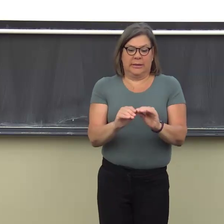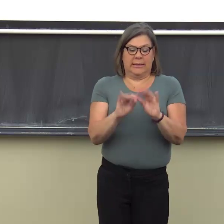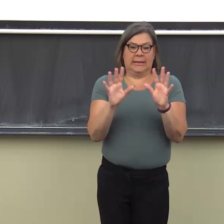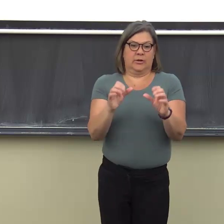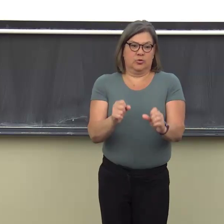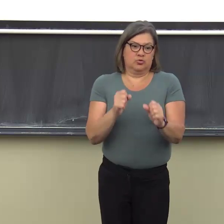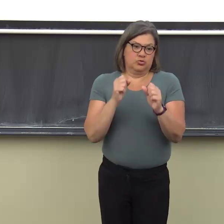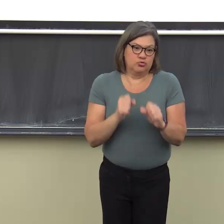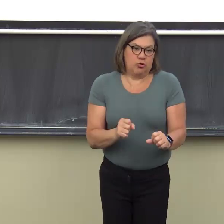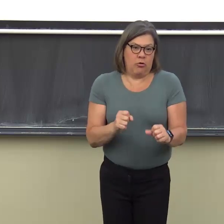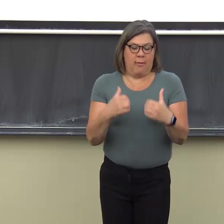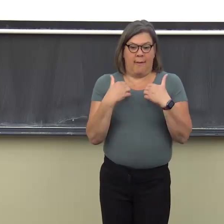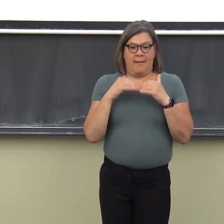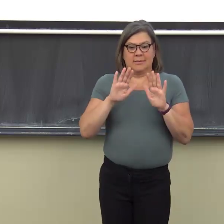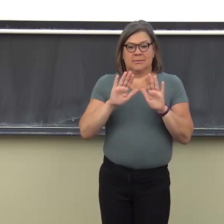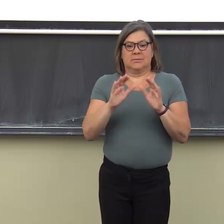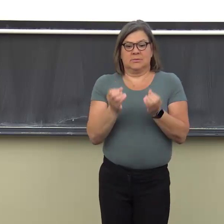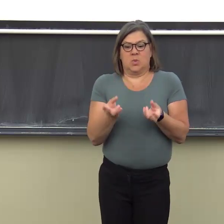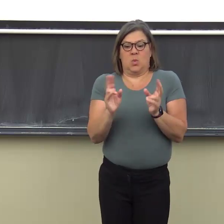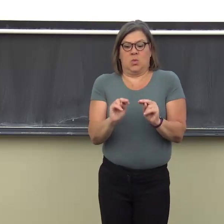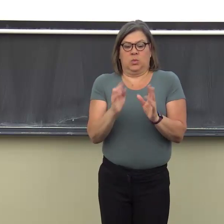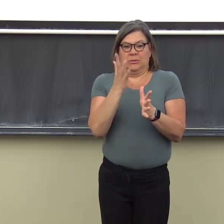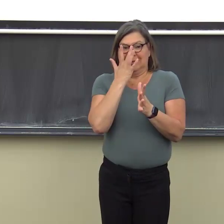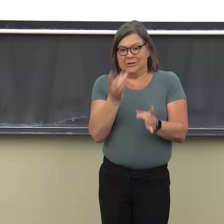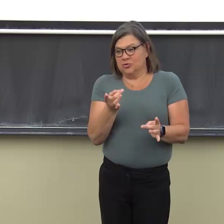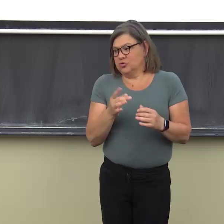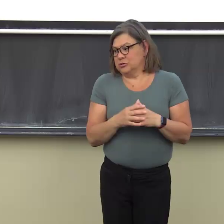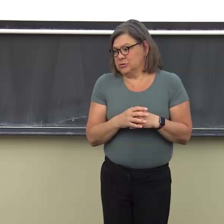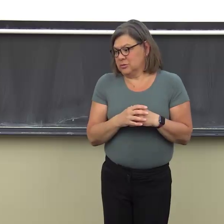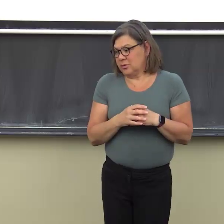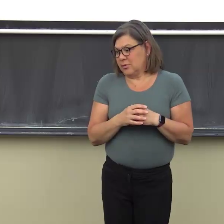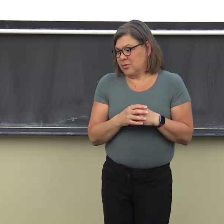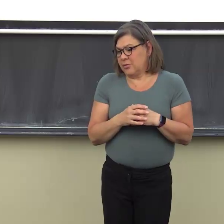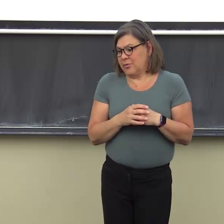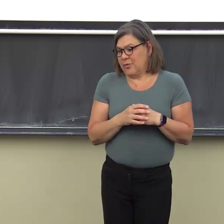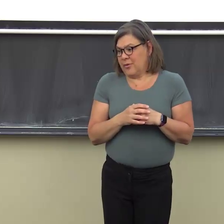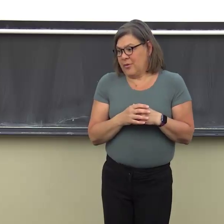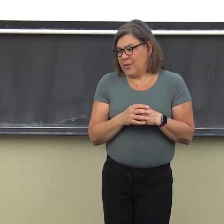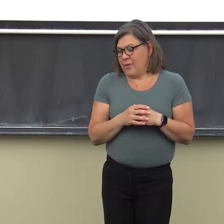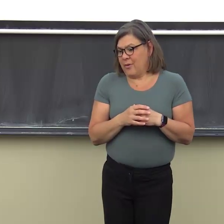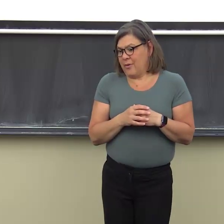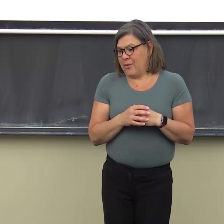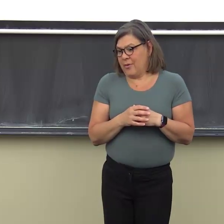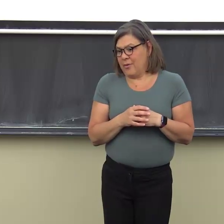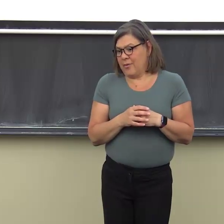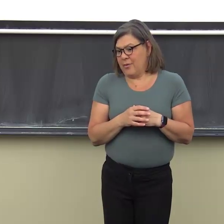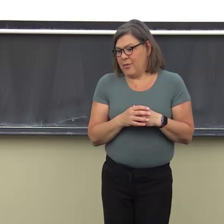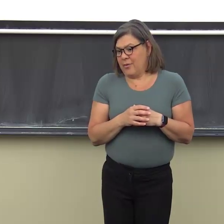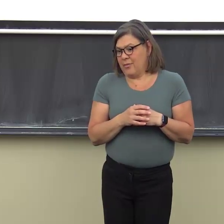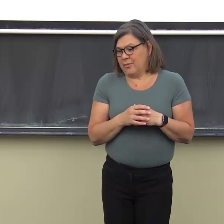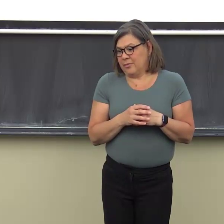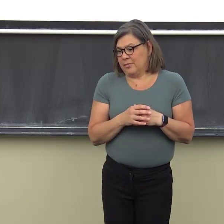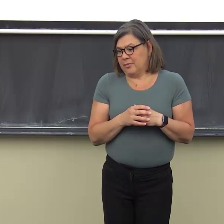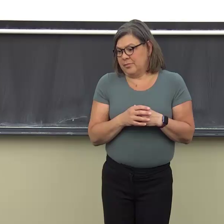and has its own interests. And I don't want to sound like a but yeah, capitalism, right?